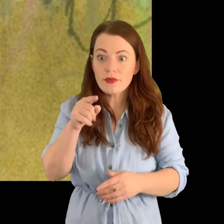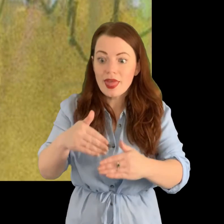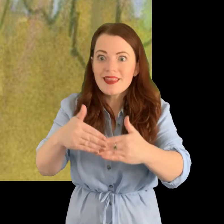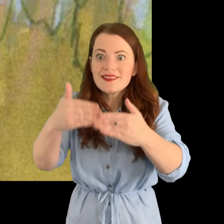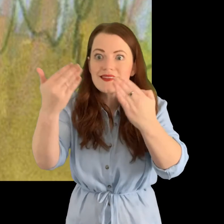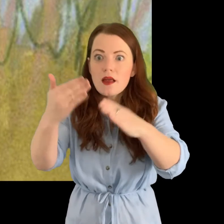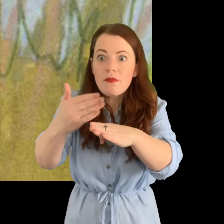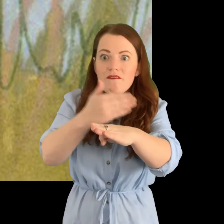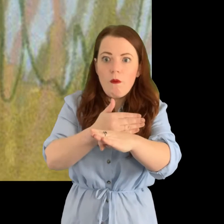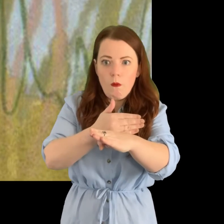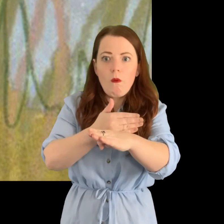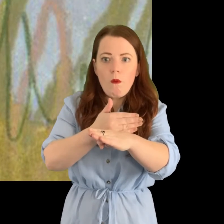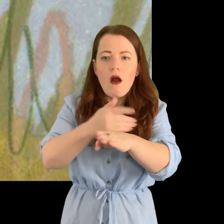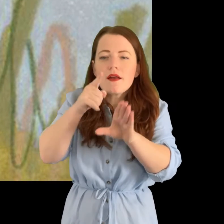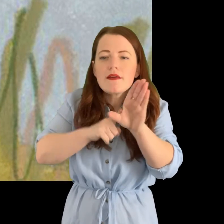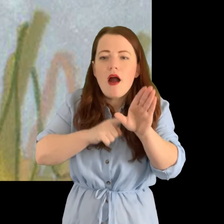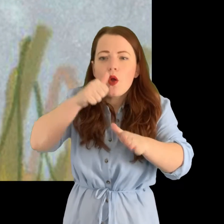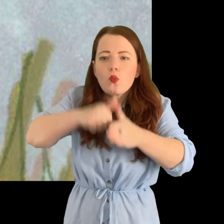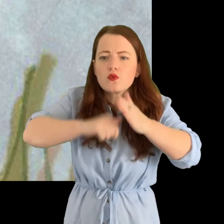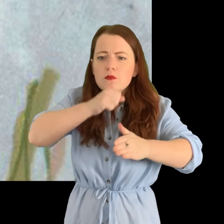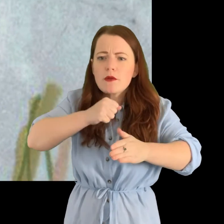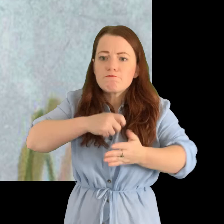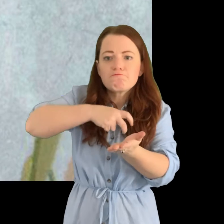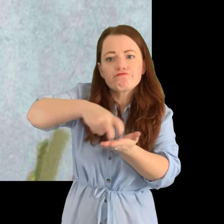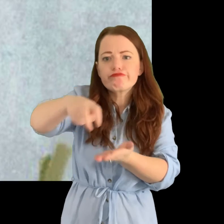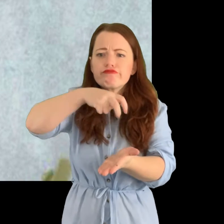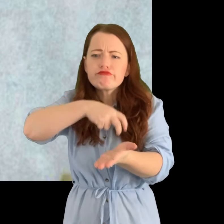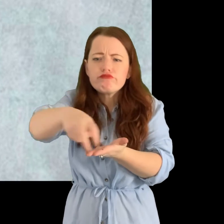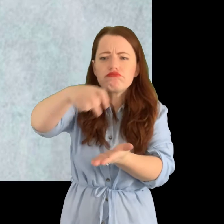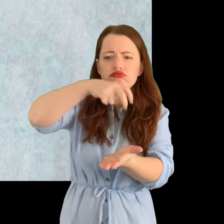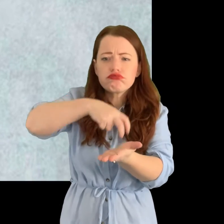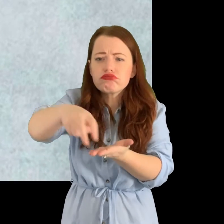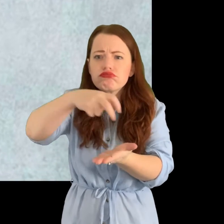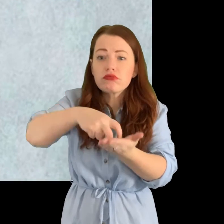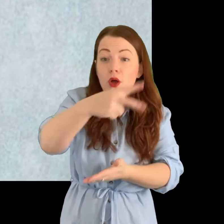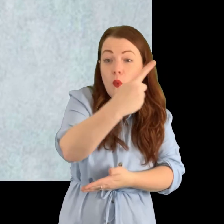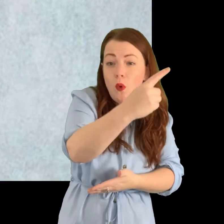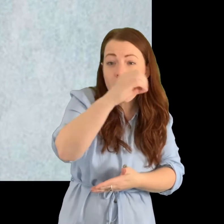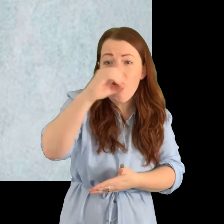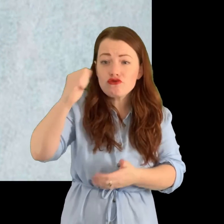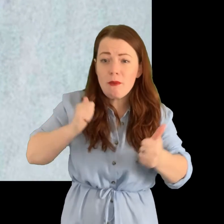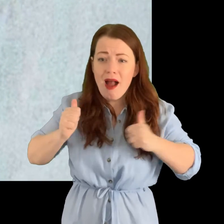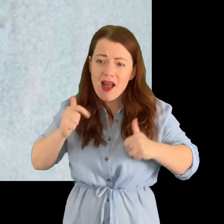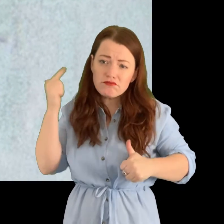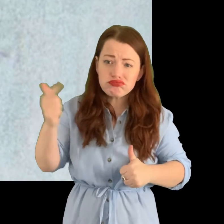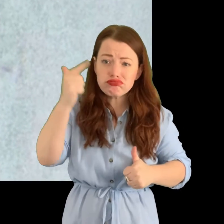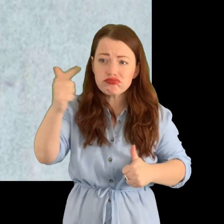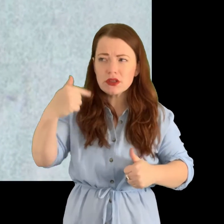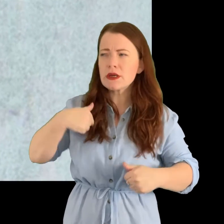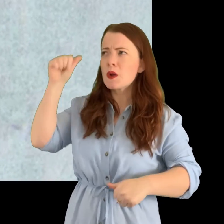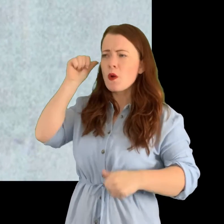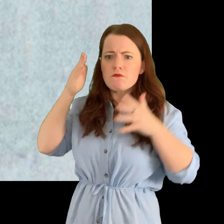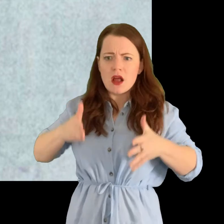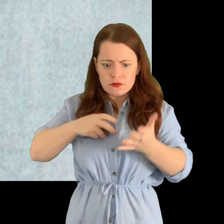Now the day before that, a young woodsman had gone walking. A young woodsman had gone walking 100 miles